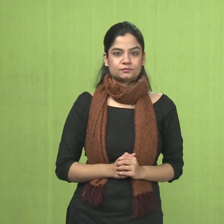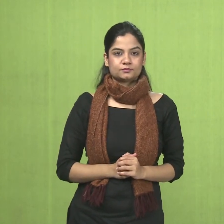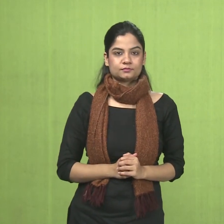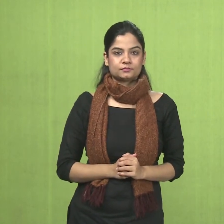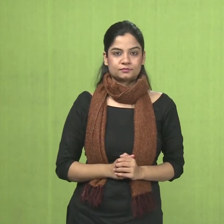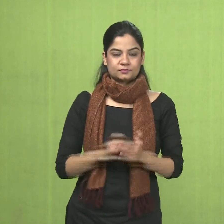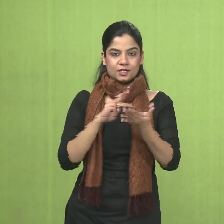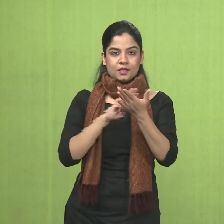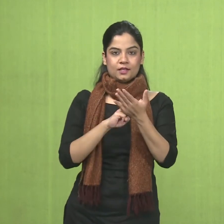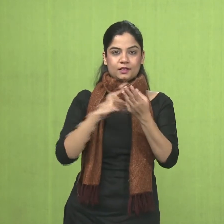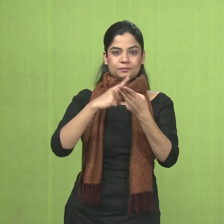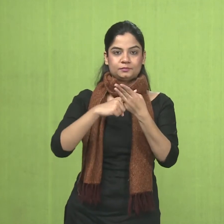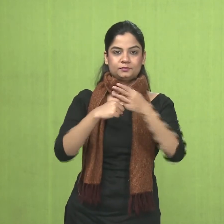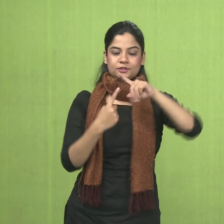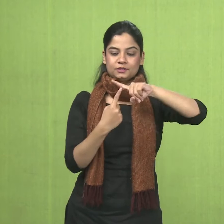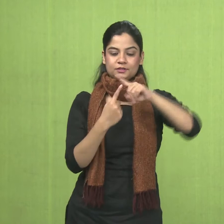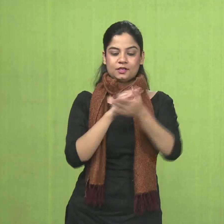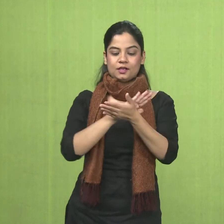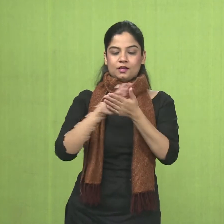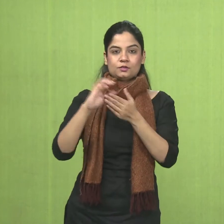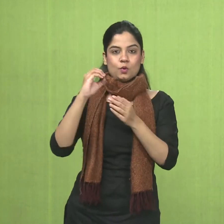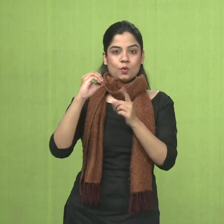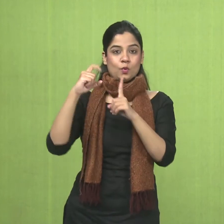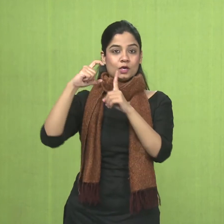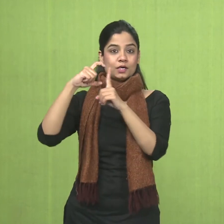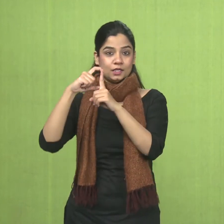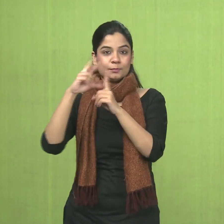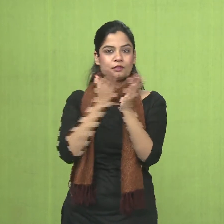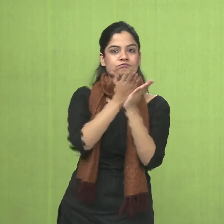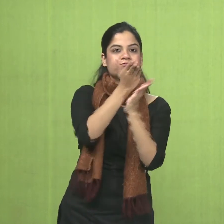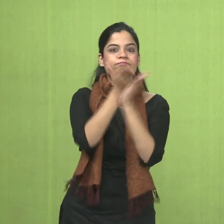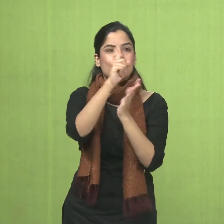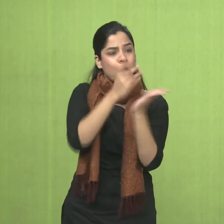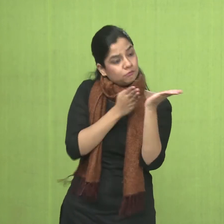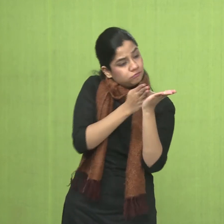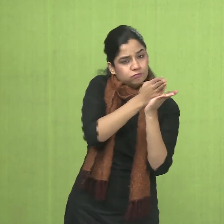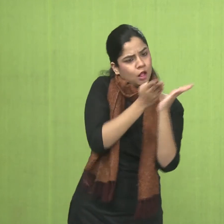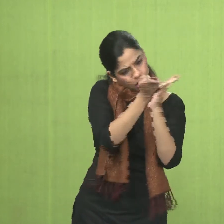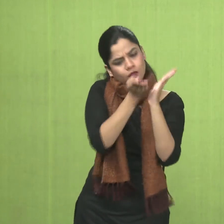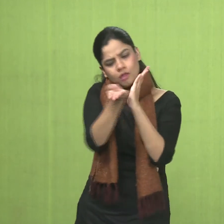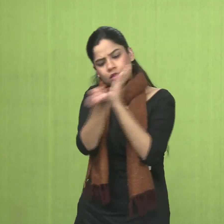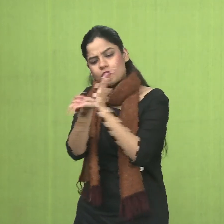Method, different ways of solving a problem or doing some work.